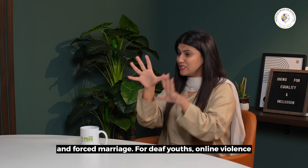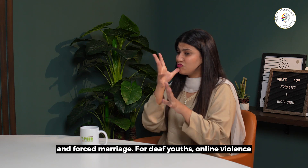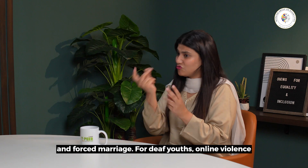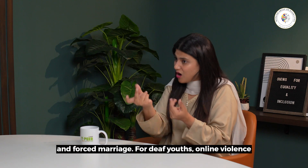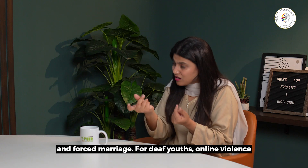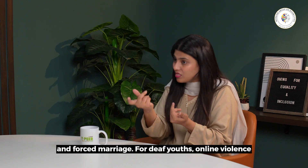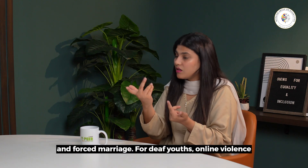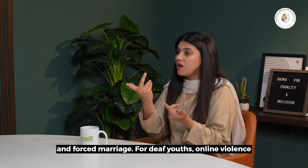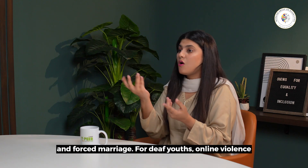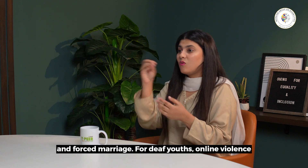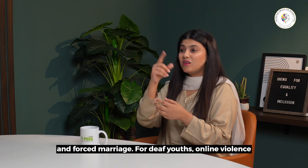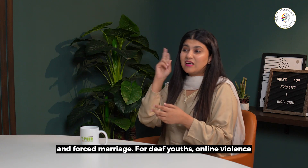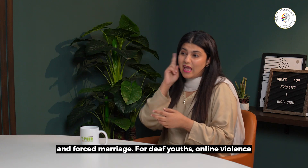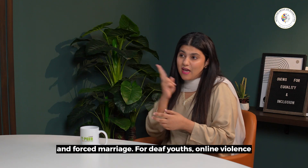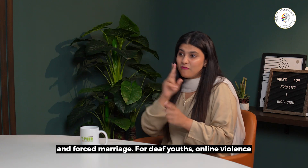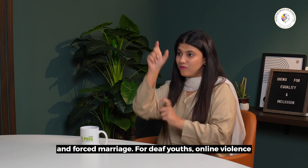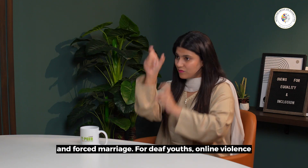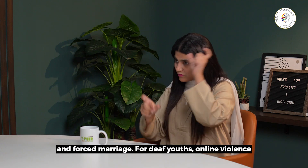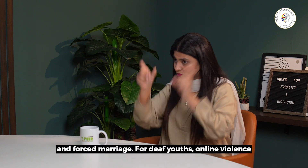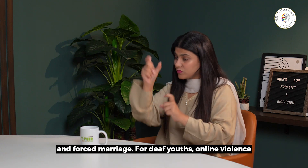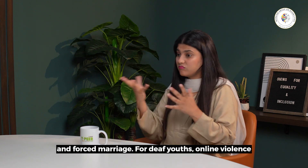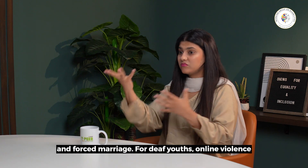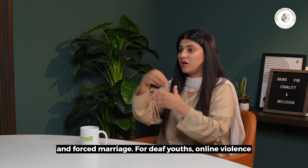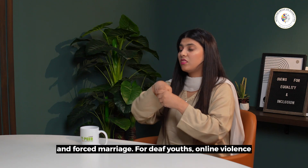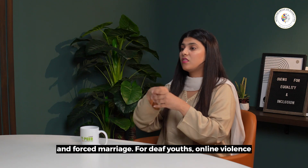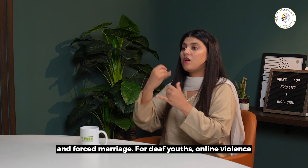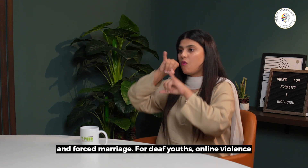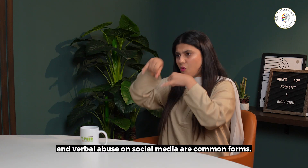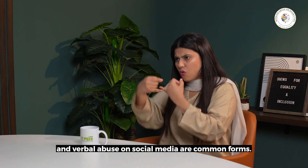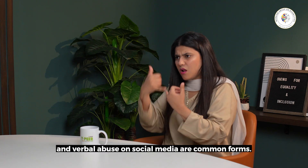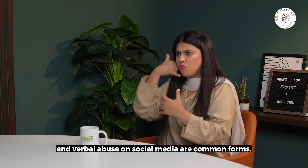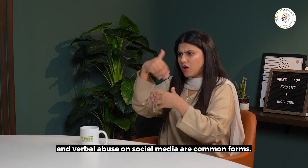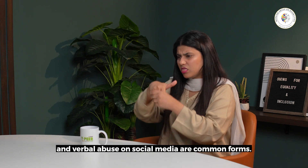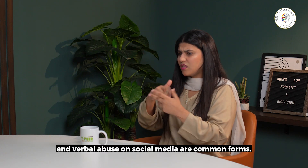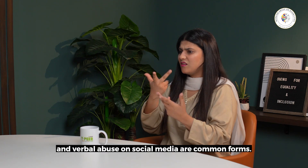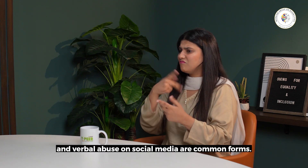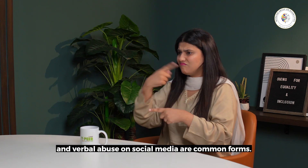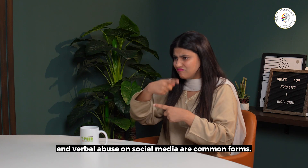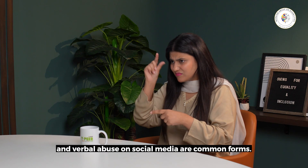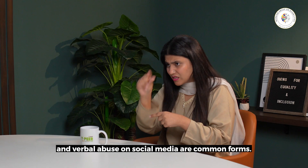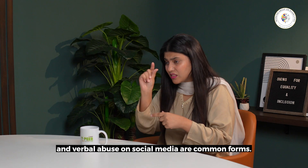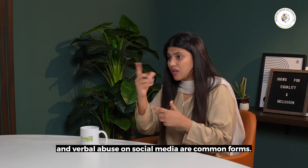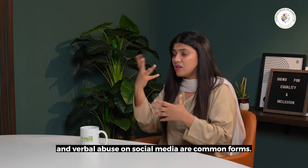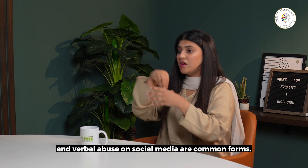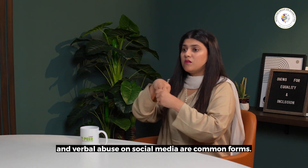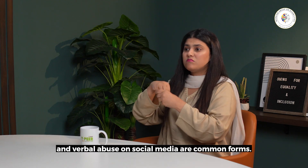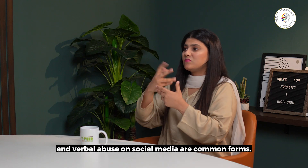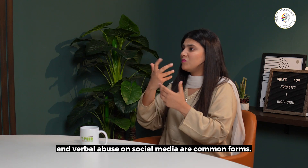marriage. For deaf youth, online violence and verbal abuse on social media are common forms.